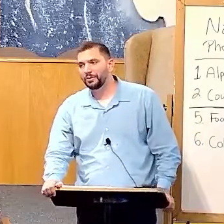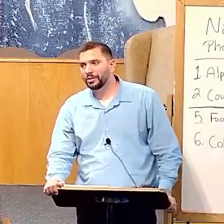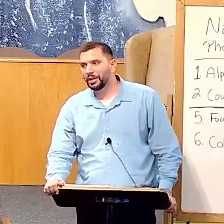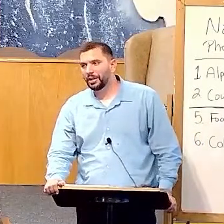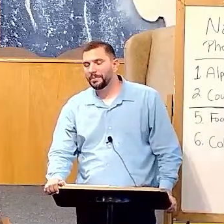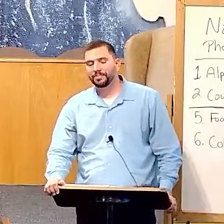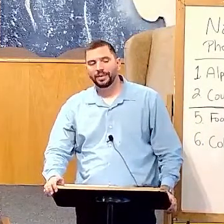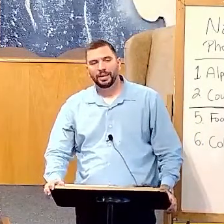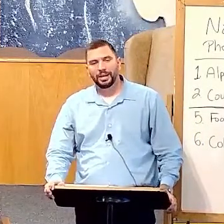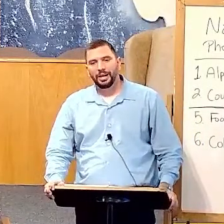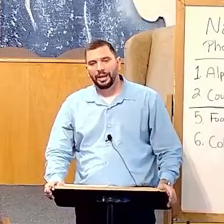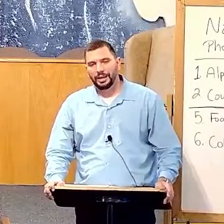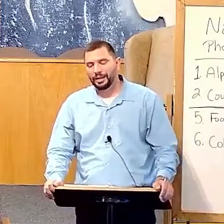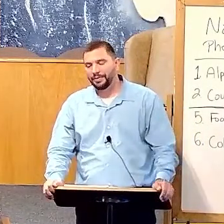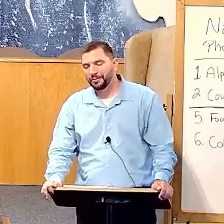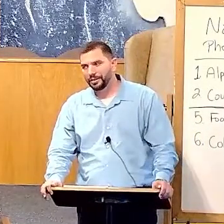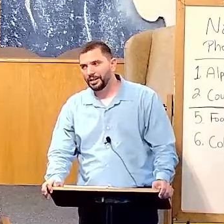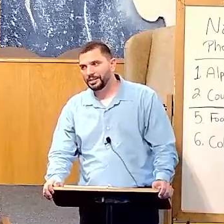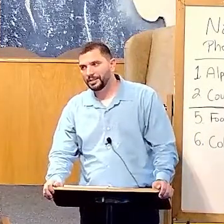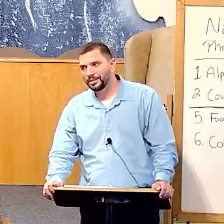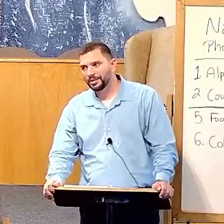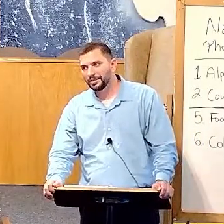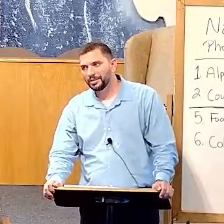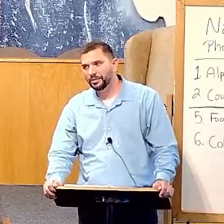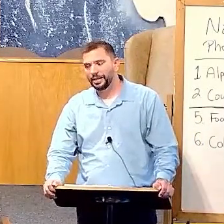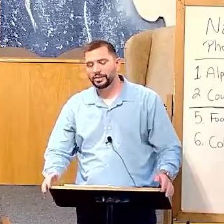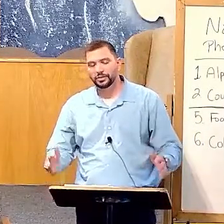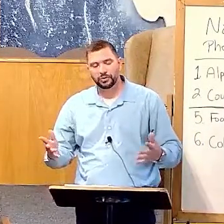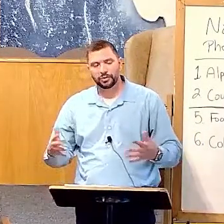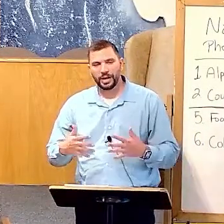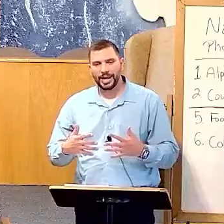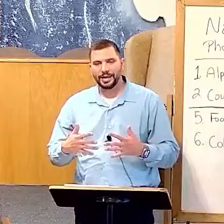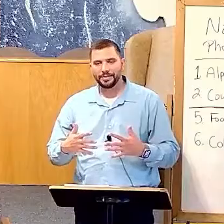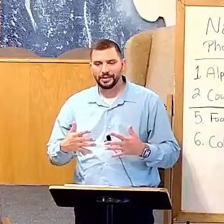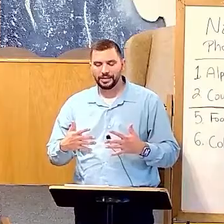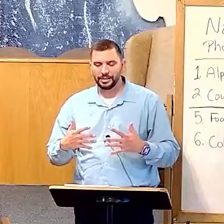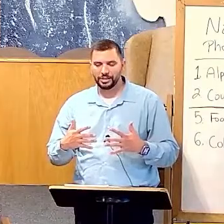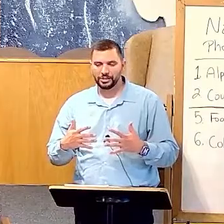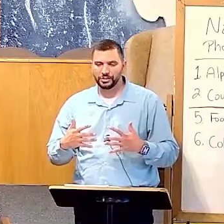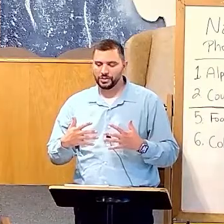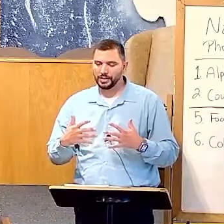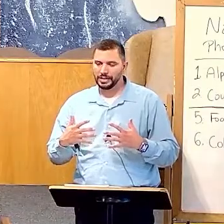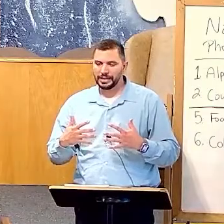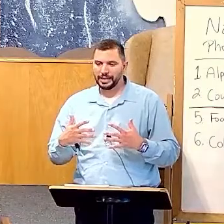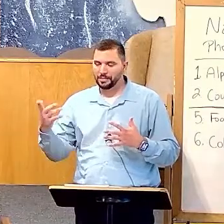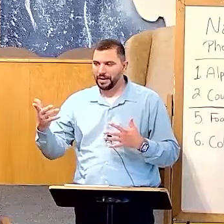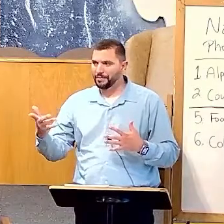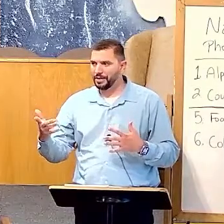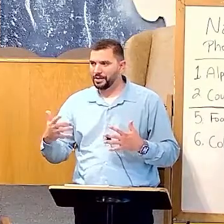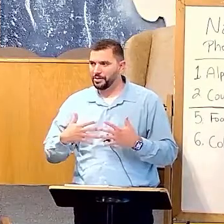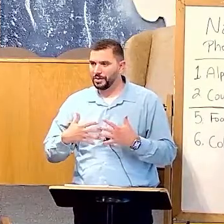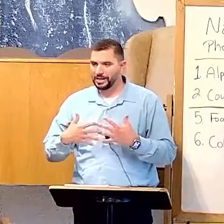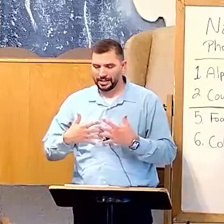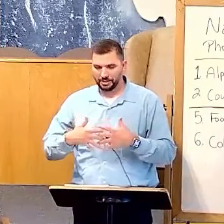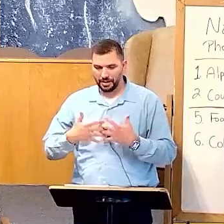up, and I forgot to do that. So gray is, in that video, I said gray was like